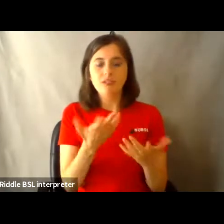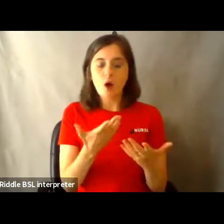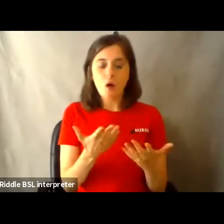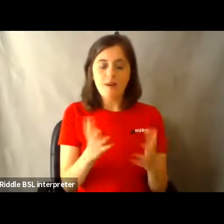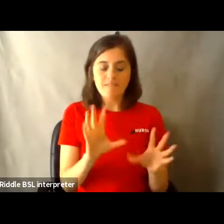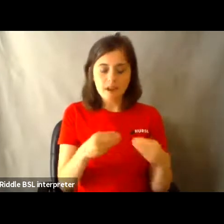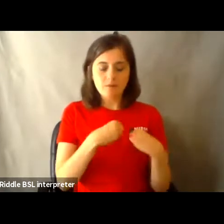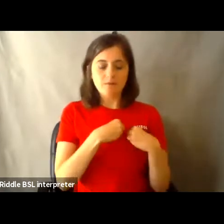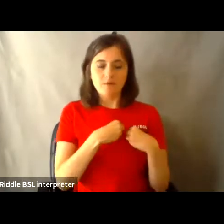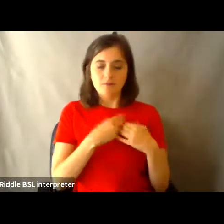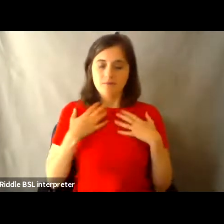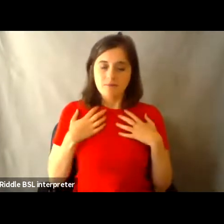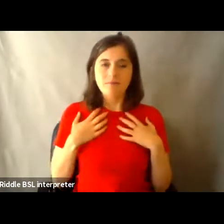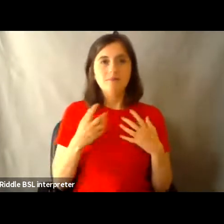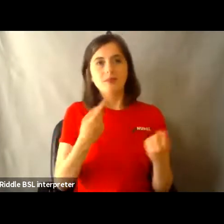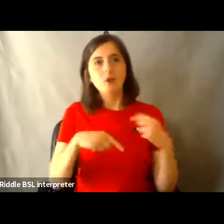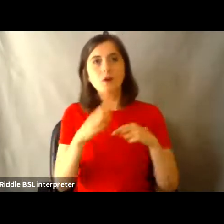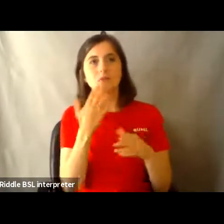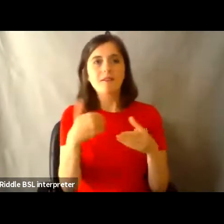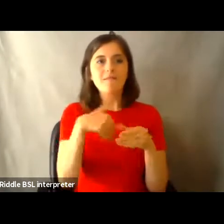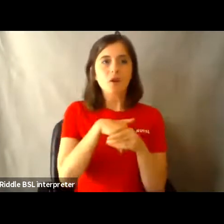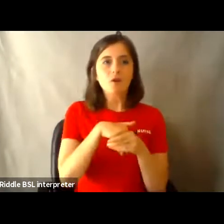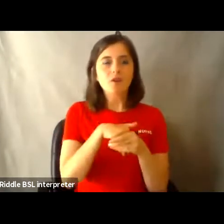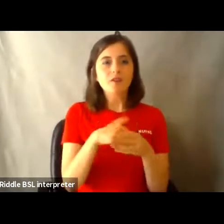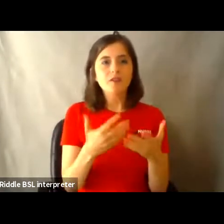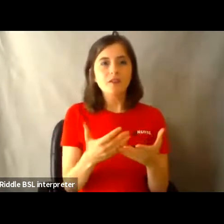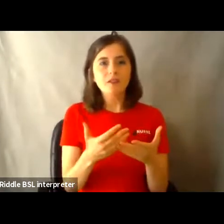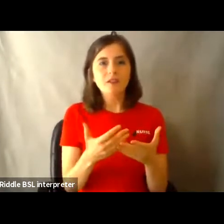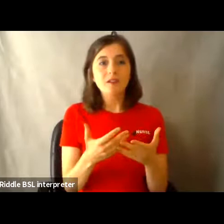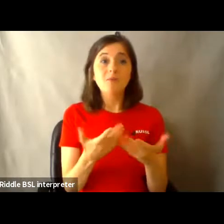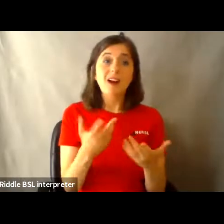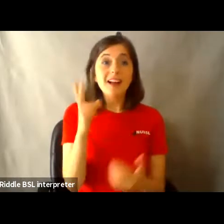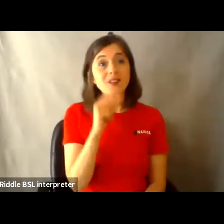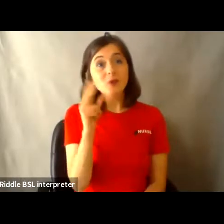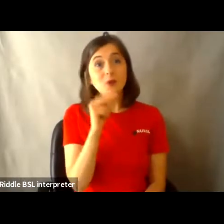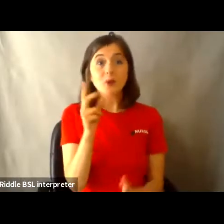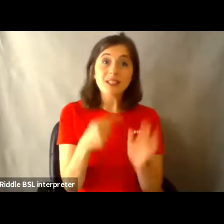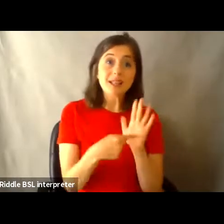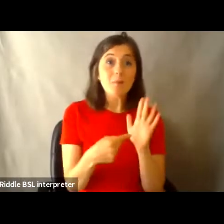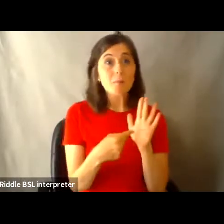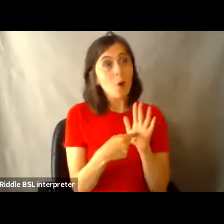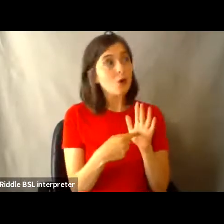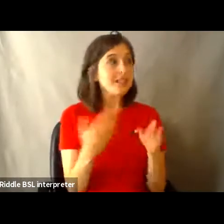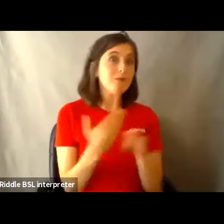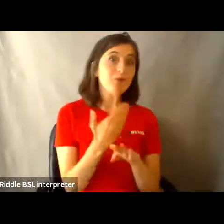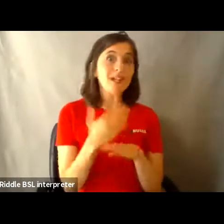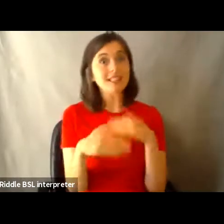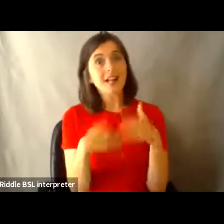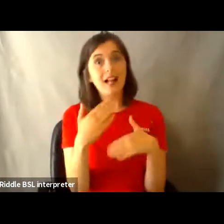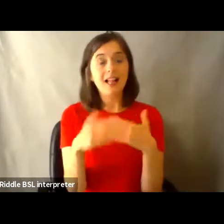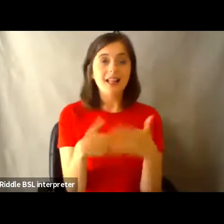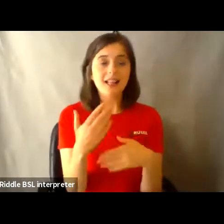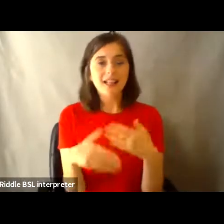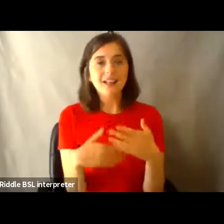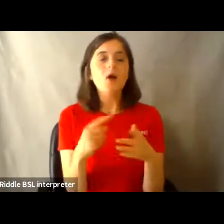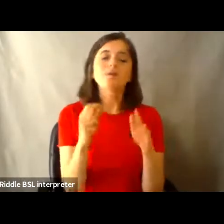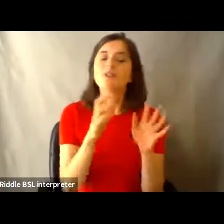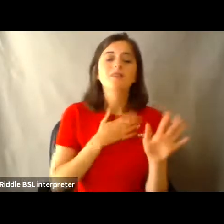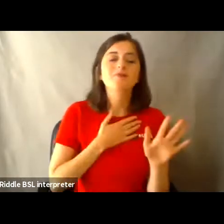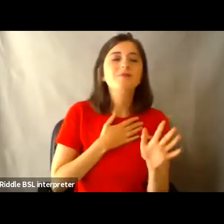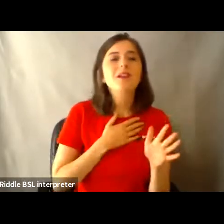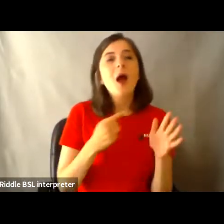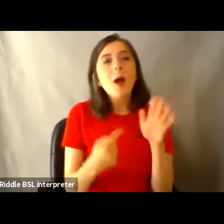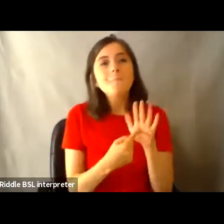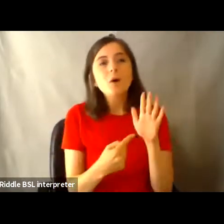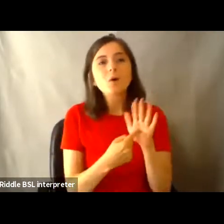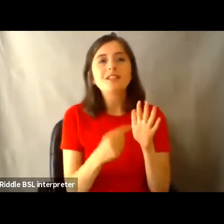that people want to get involved in. But of course, it's no good talking about the importance of praxis, of the